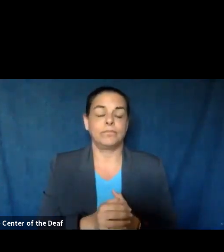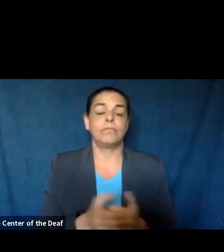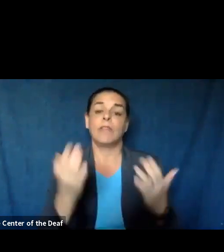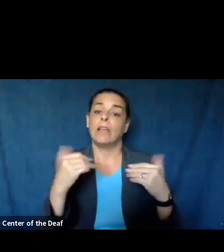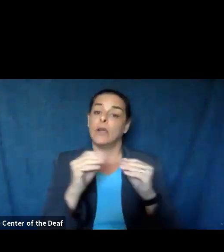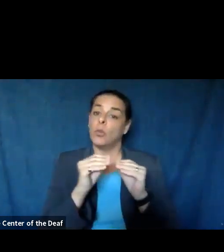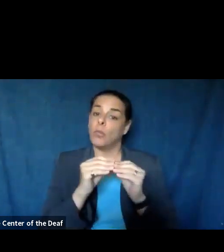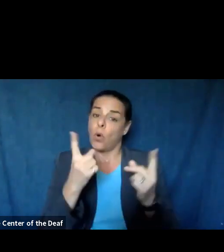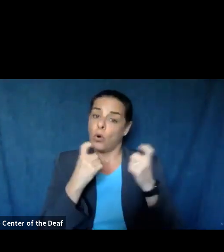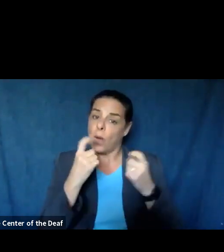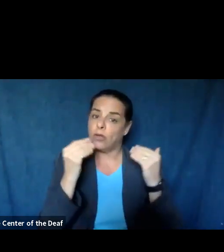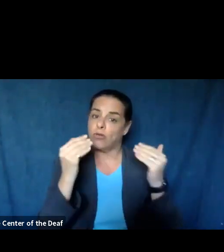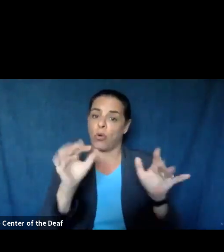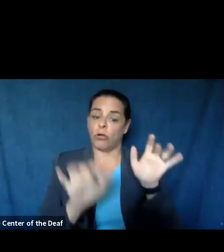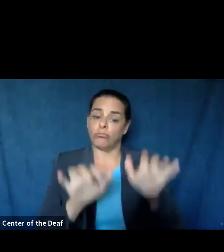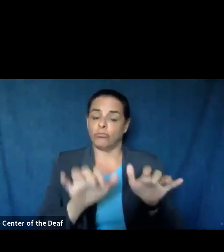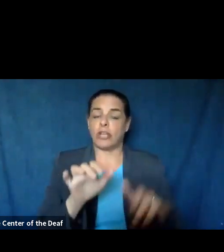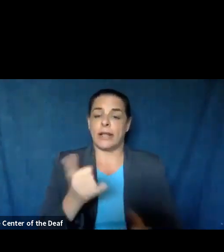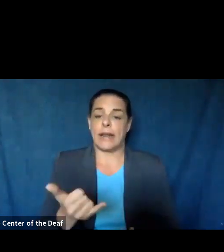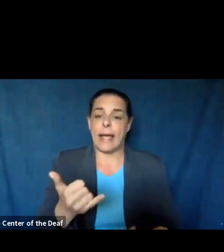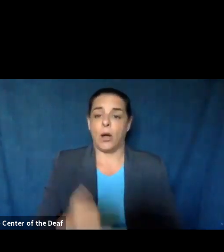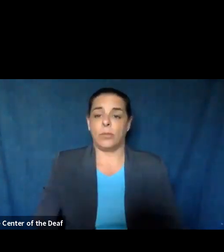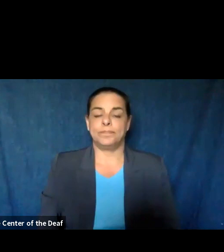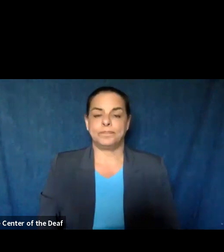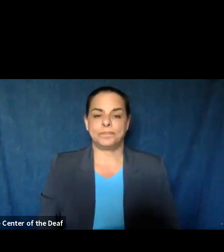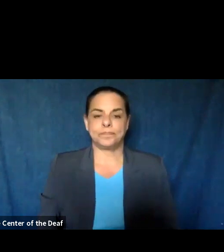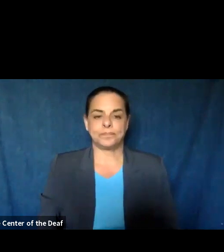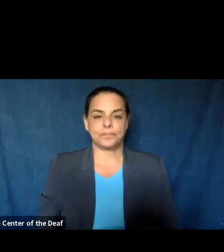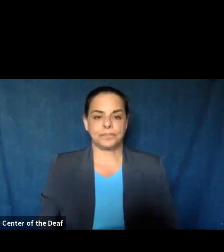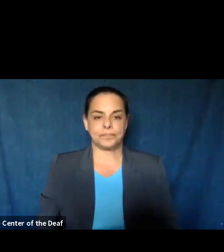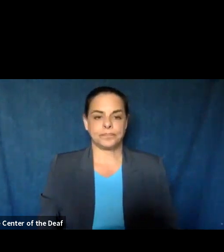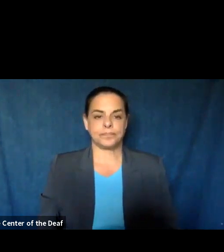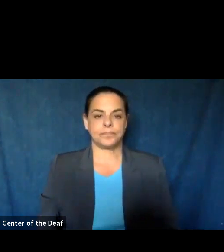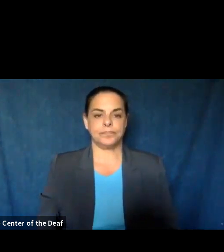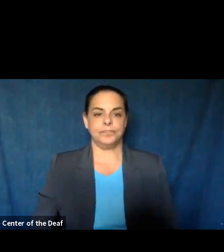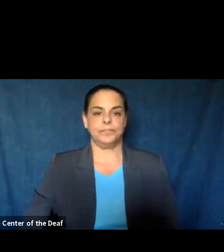Please go ahead and submit them into the chat feature now.